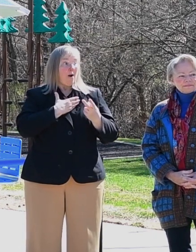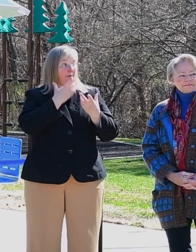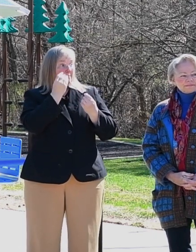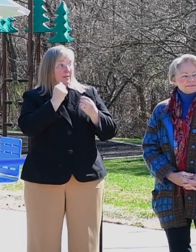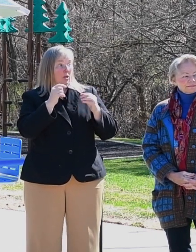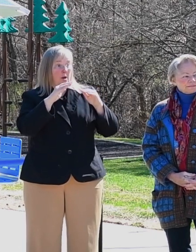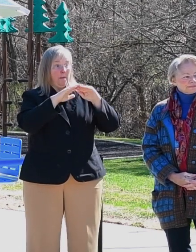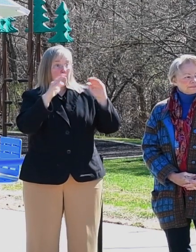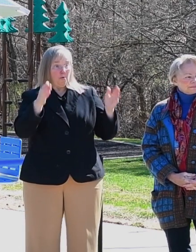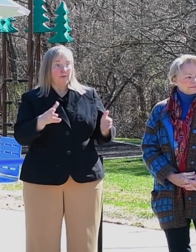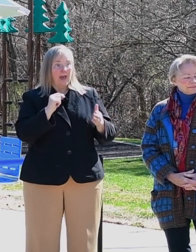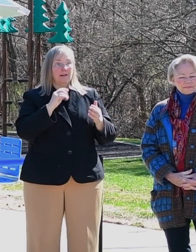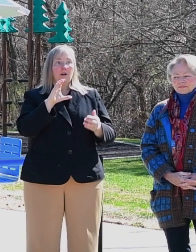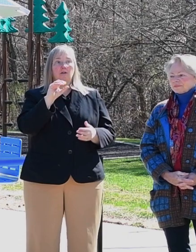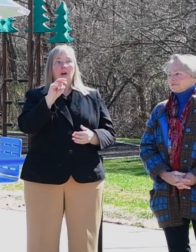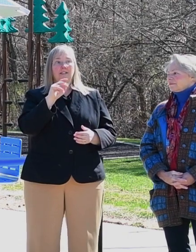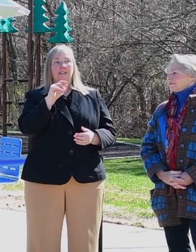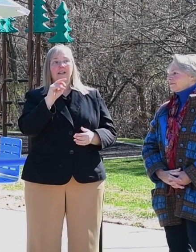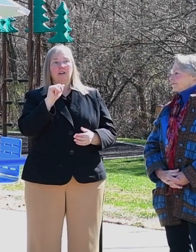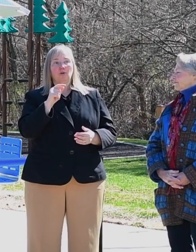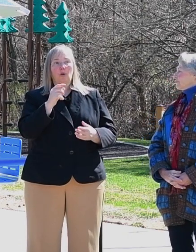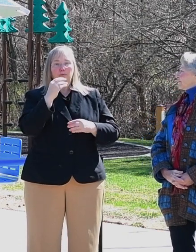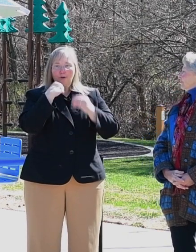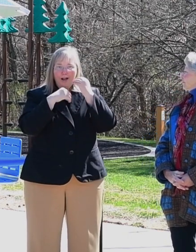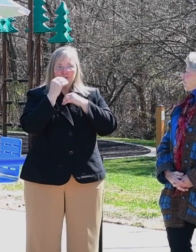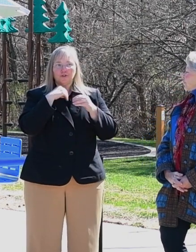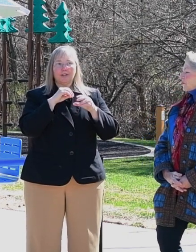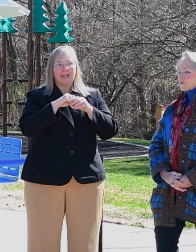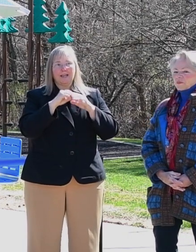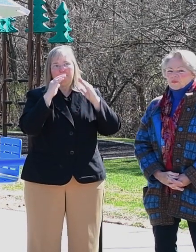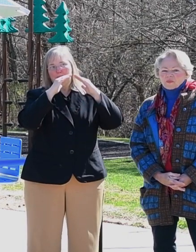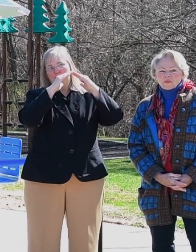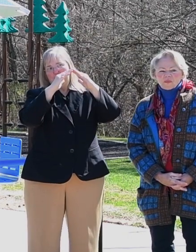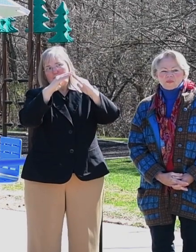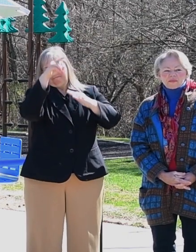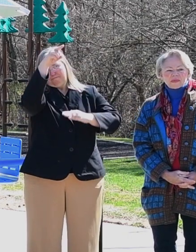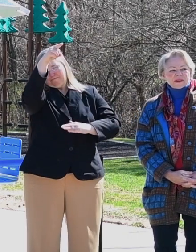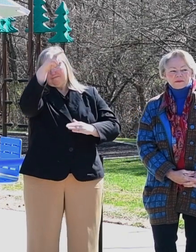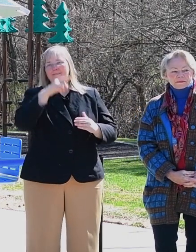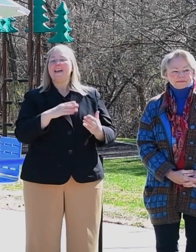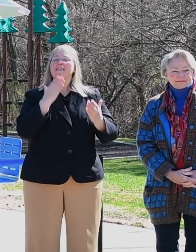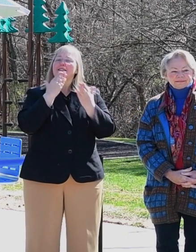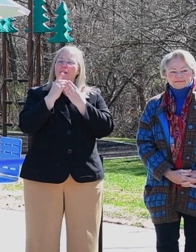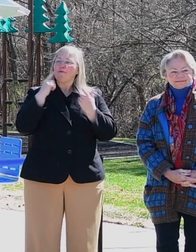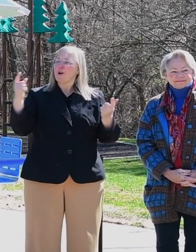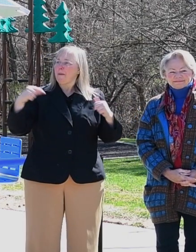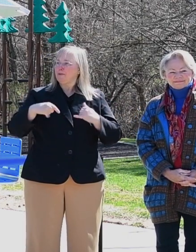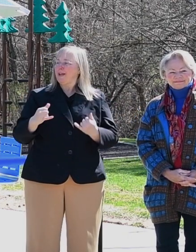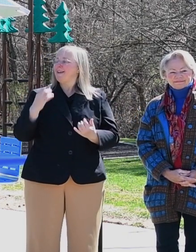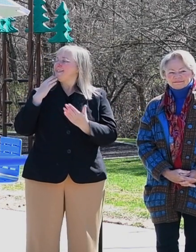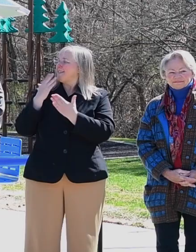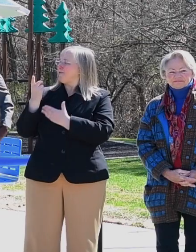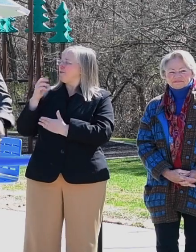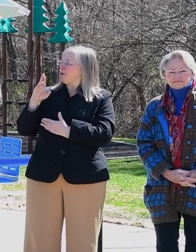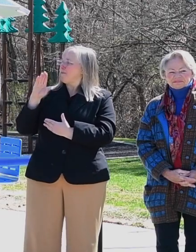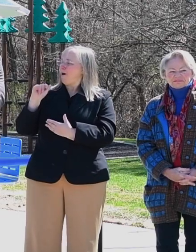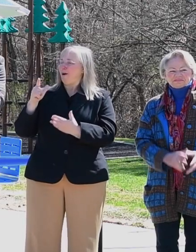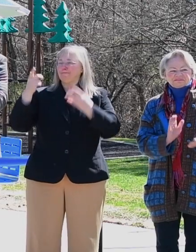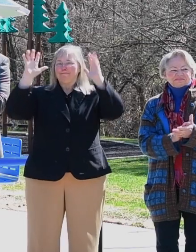our continental brunch in the pavilion behind you. Thank you all for coming out today. Thank you, Dr. Ball.